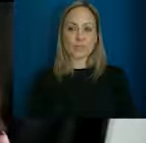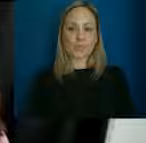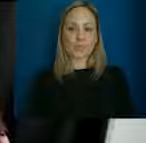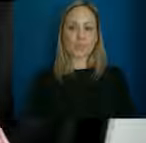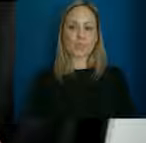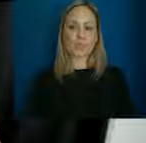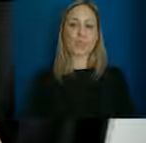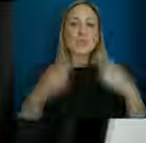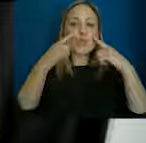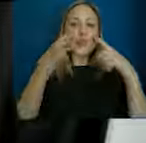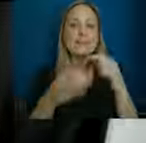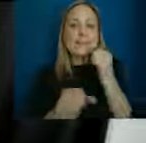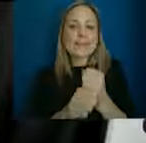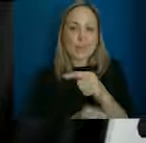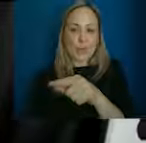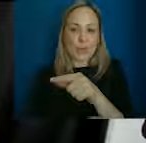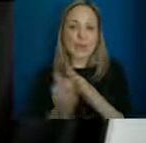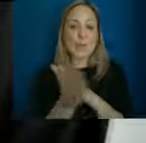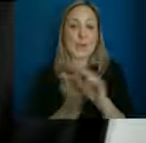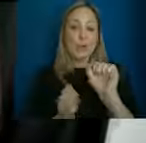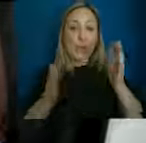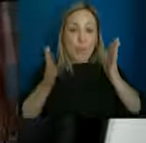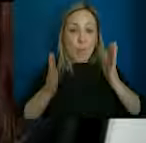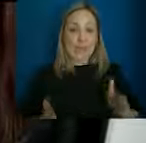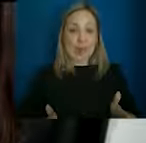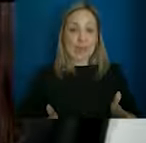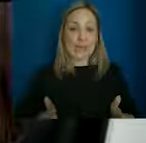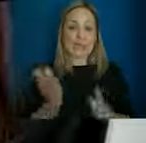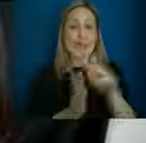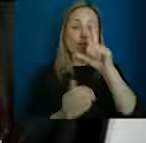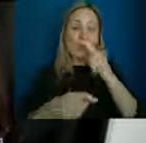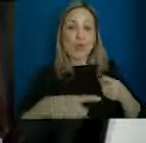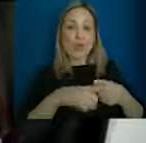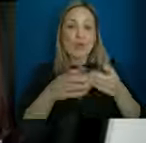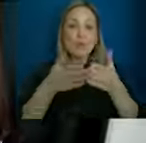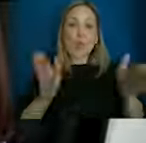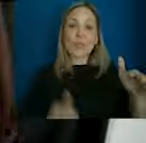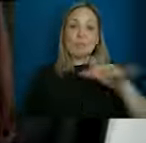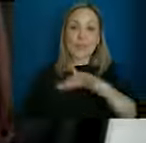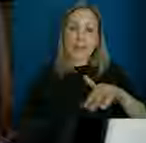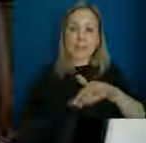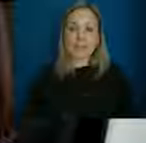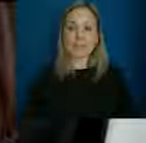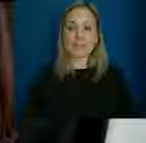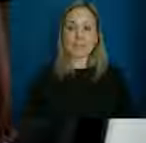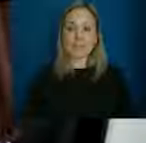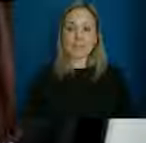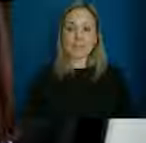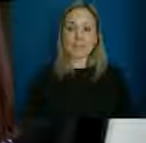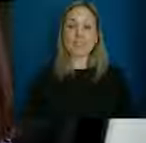This is the haptic symbol for search patterns. Firstly, using the grid method of searching.